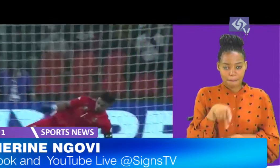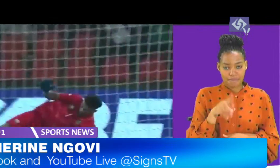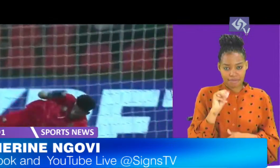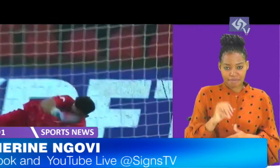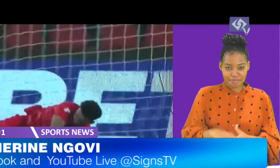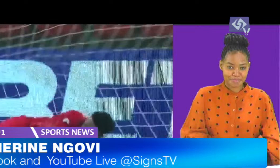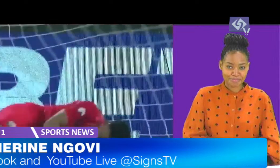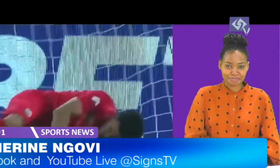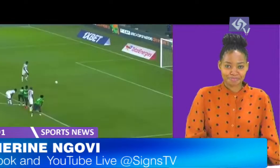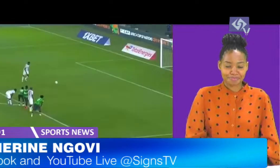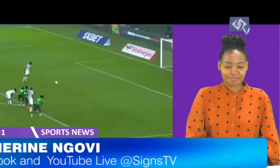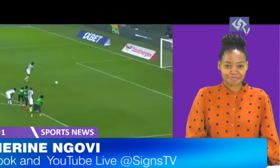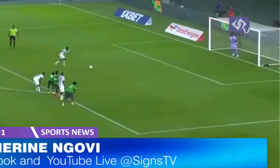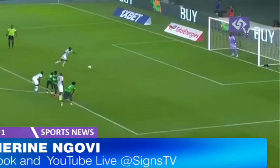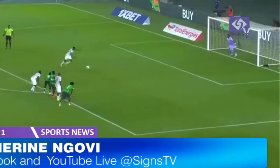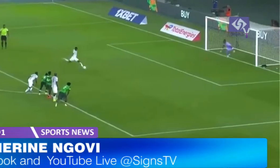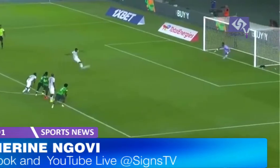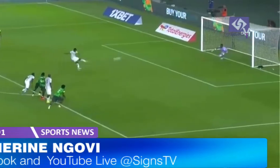11 p.m.